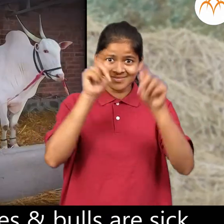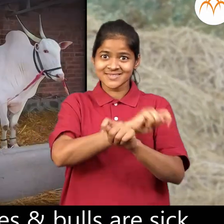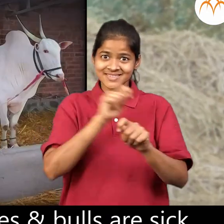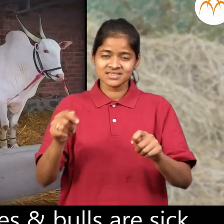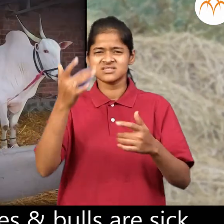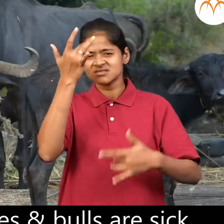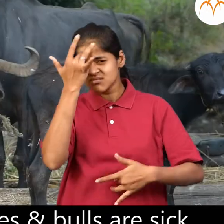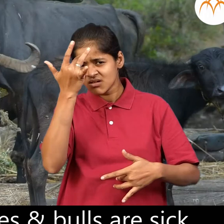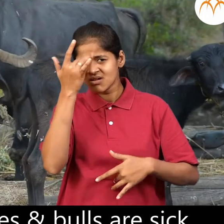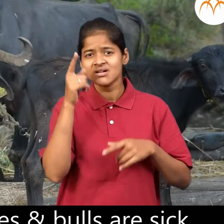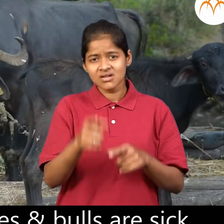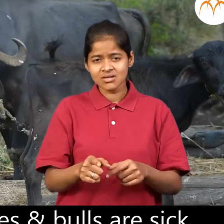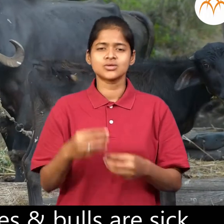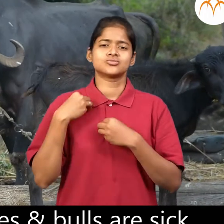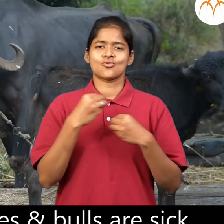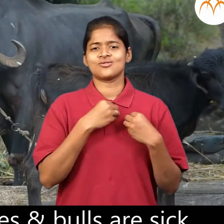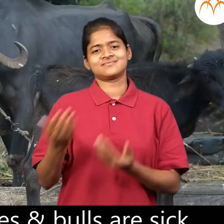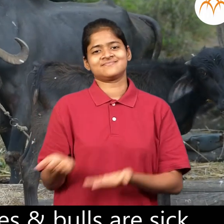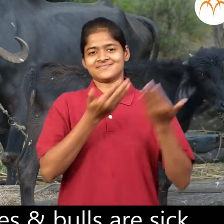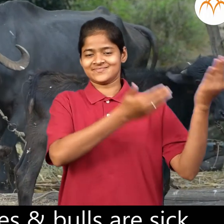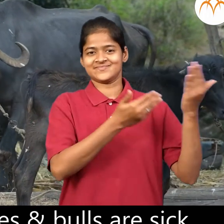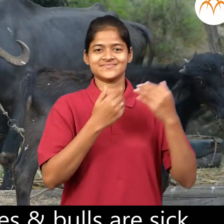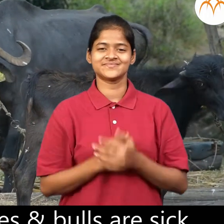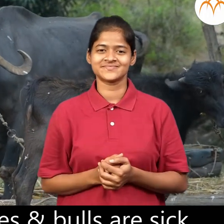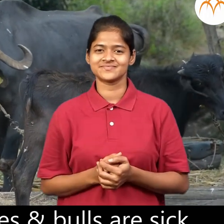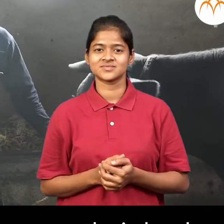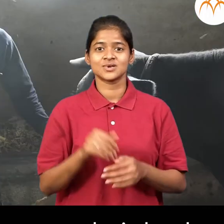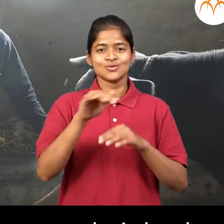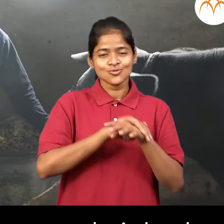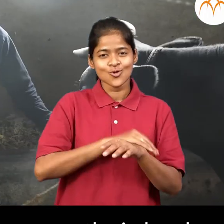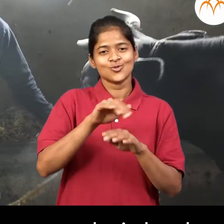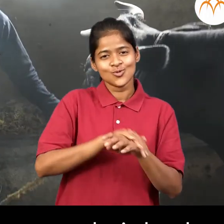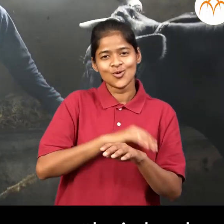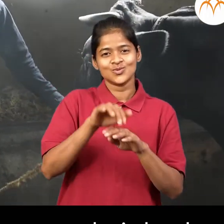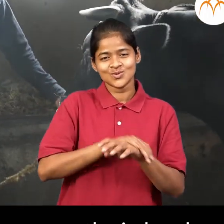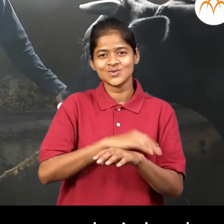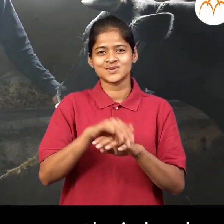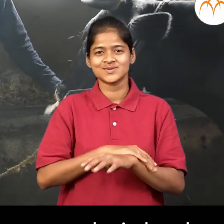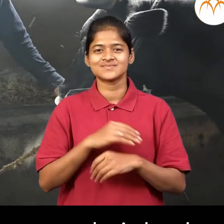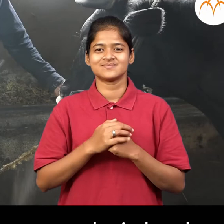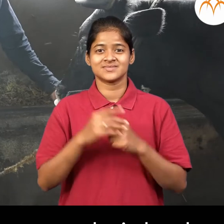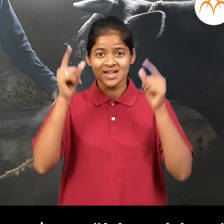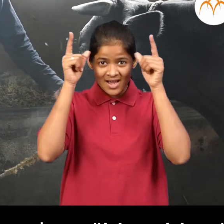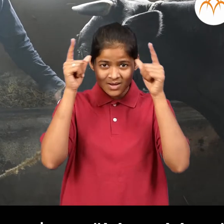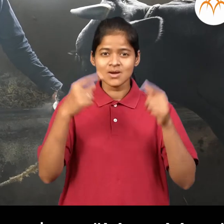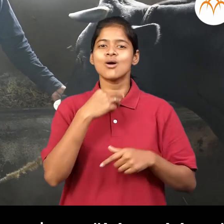bulls are sick, then they take them to the doctor. They lovingly pat them on their back. The cows